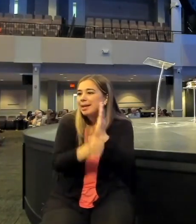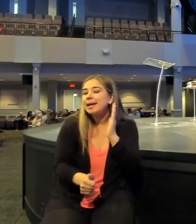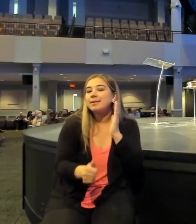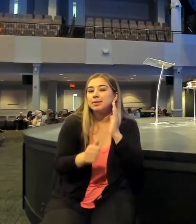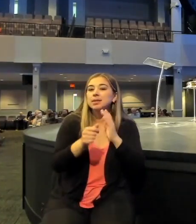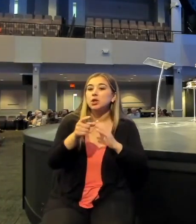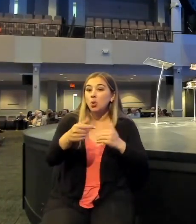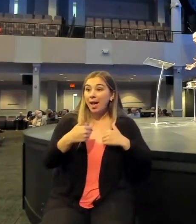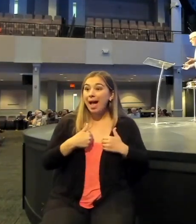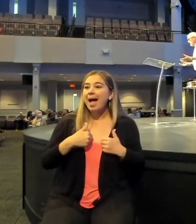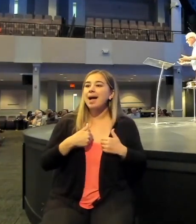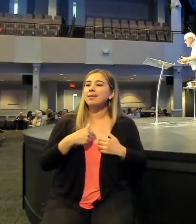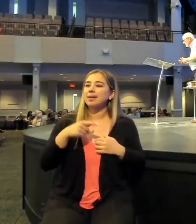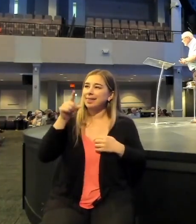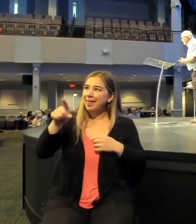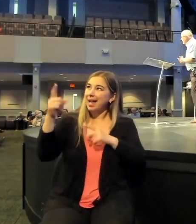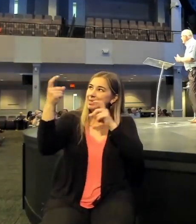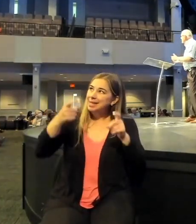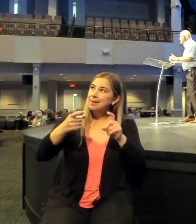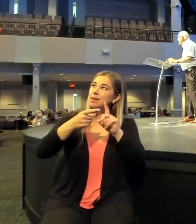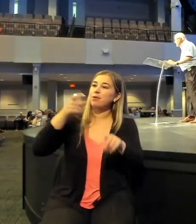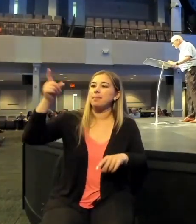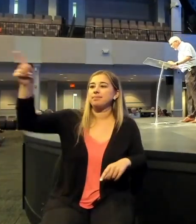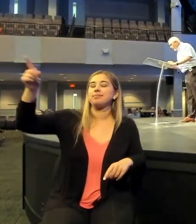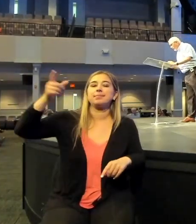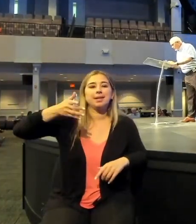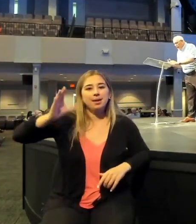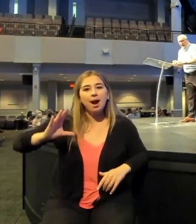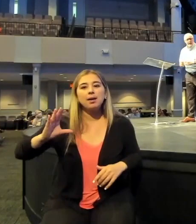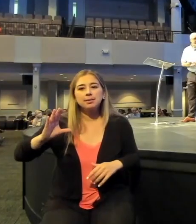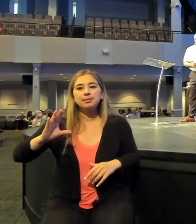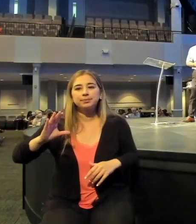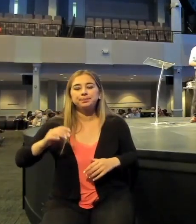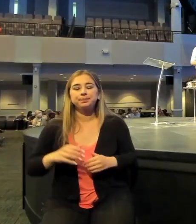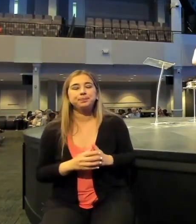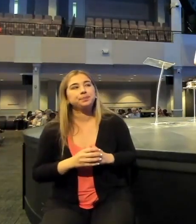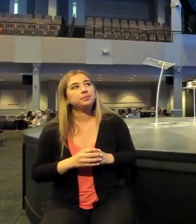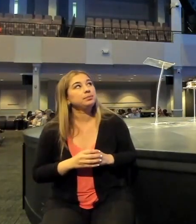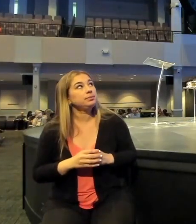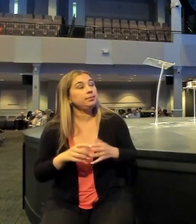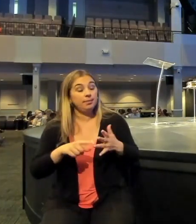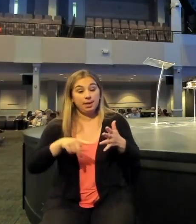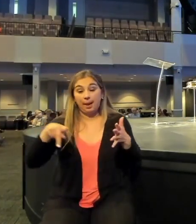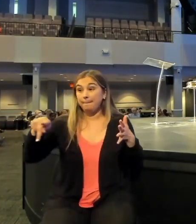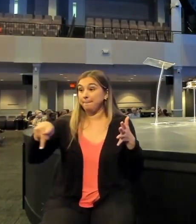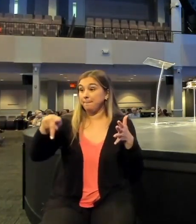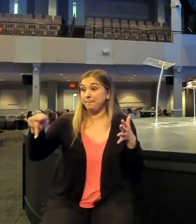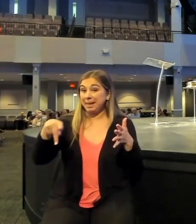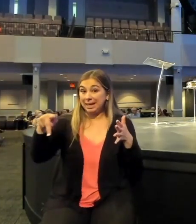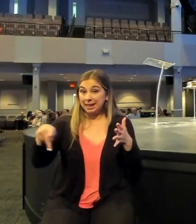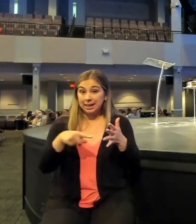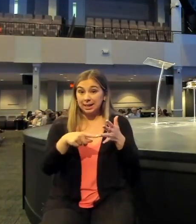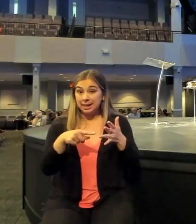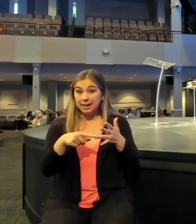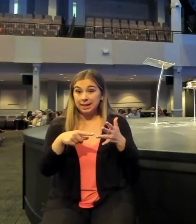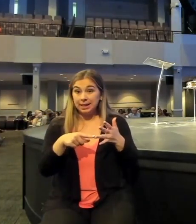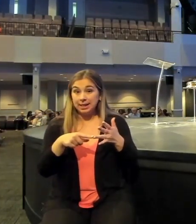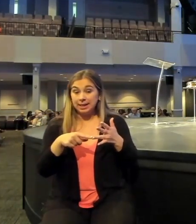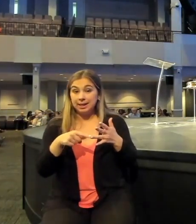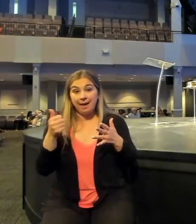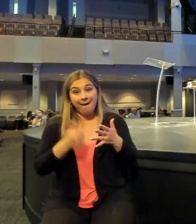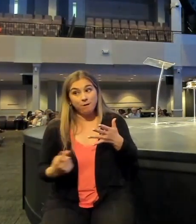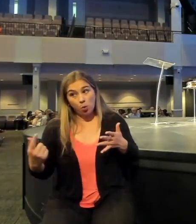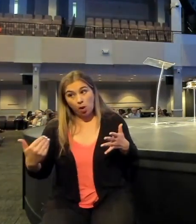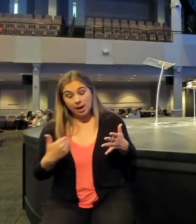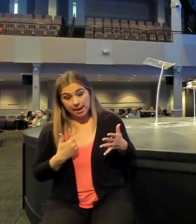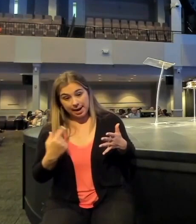abilities that you have in your life were gifts given to you and abilities given to you by God. The P stands for, and everyone